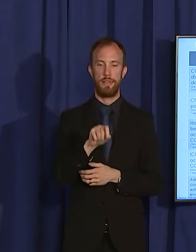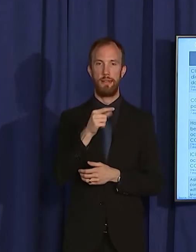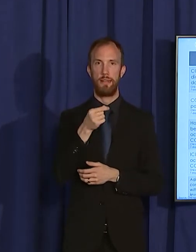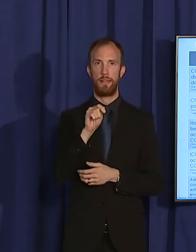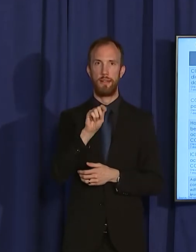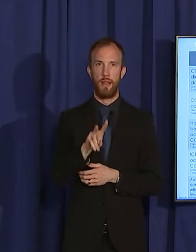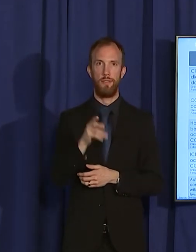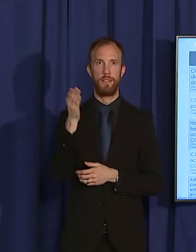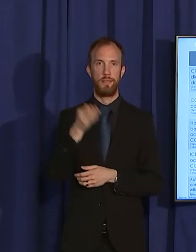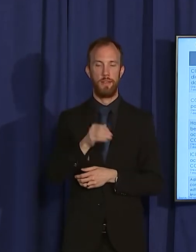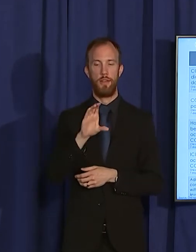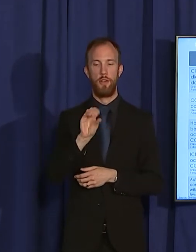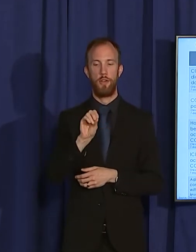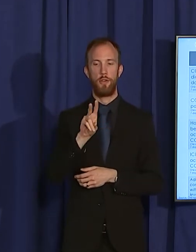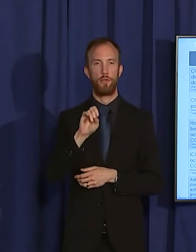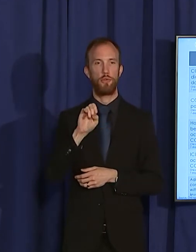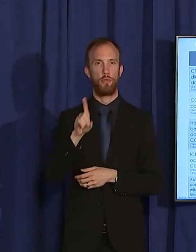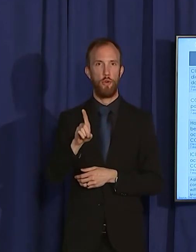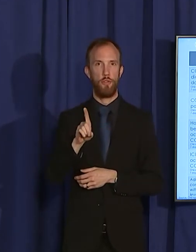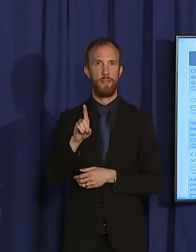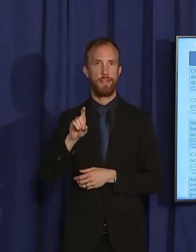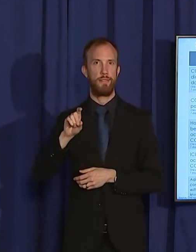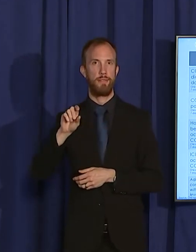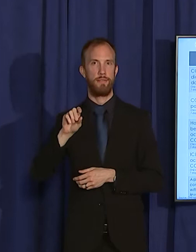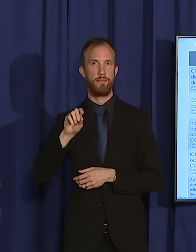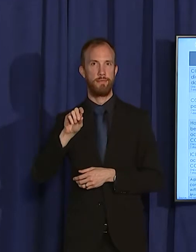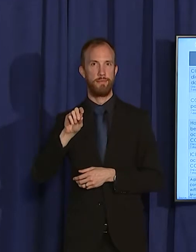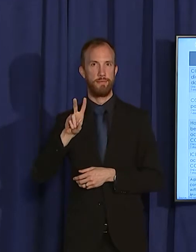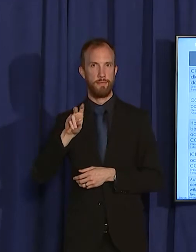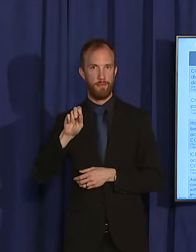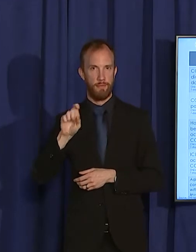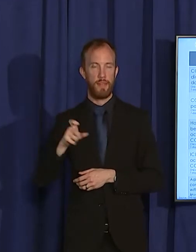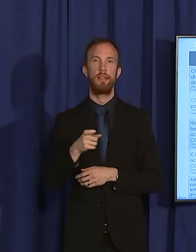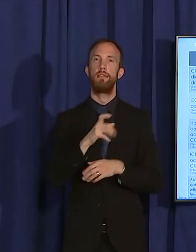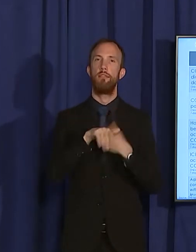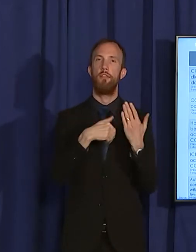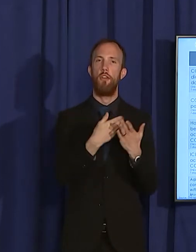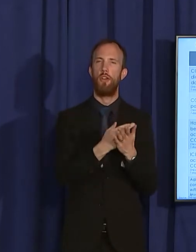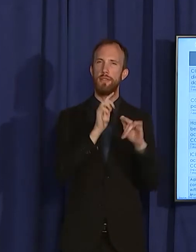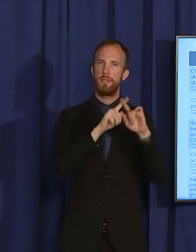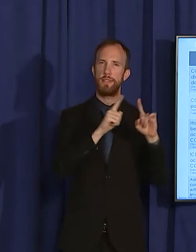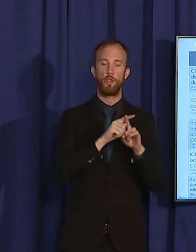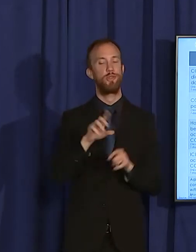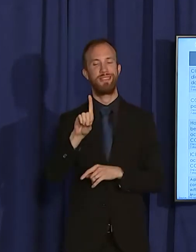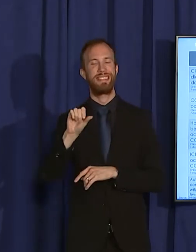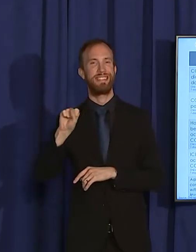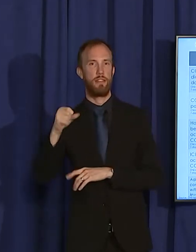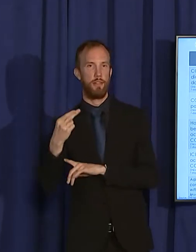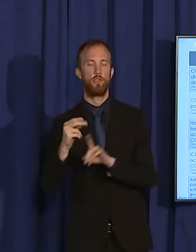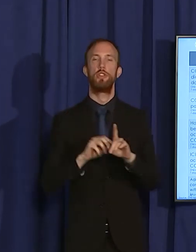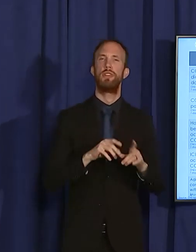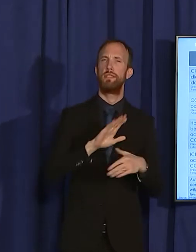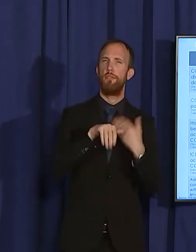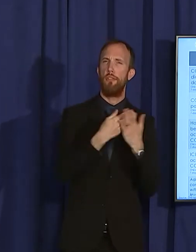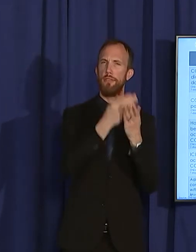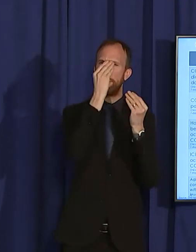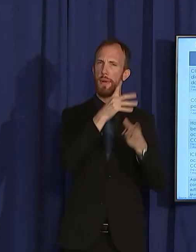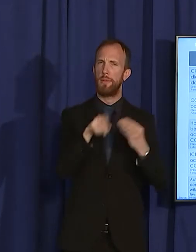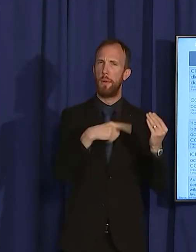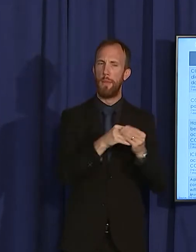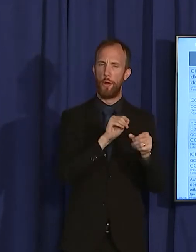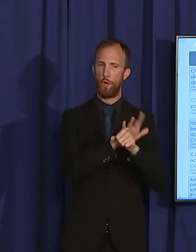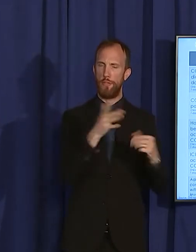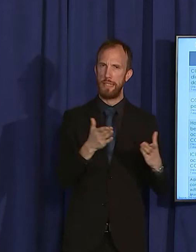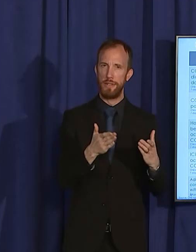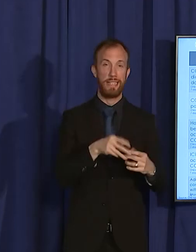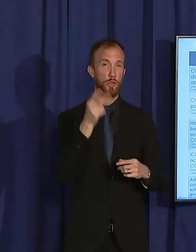chi.gov/COVID- is how you can always get the most up-to-date information about COVID in Chicago. And what you see broadly is that our case count remains in